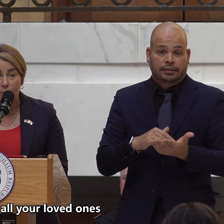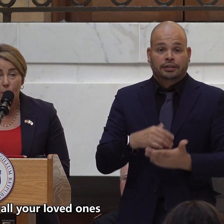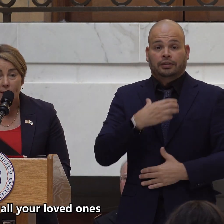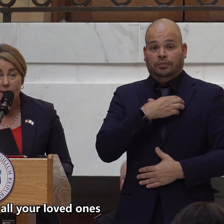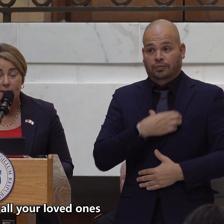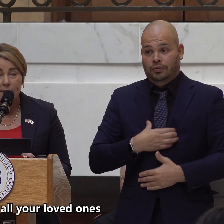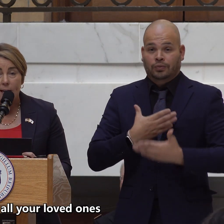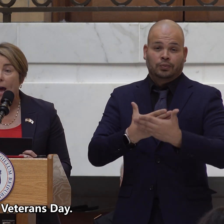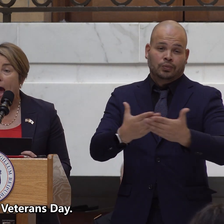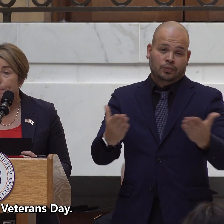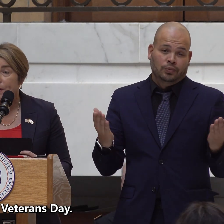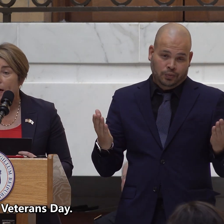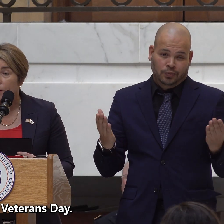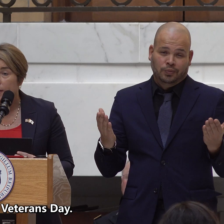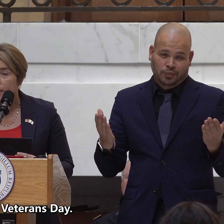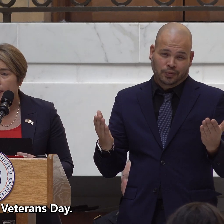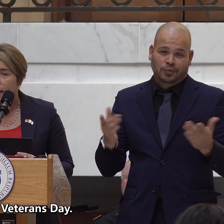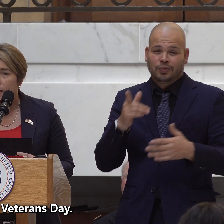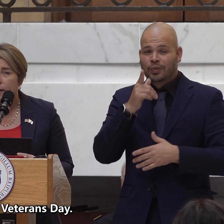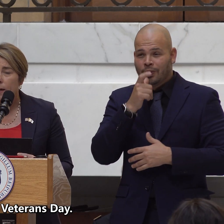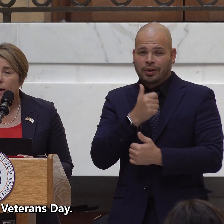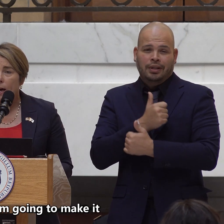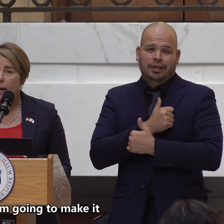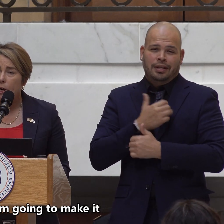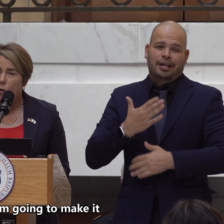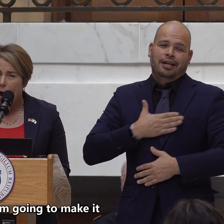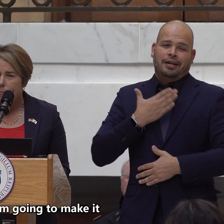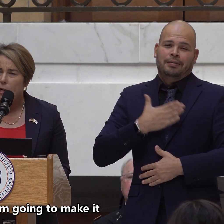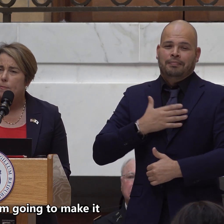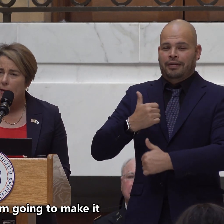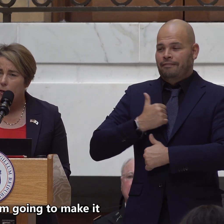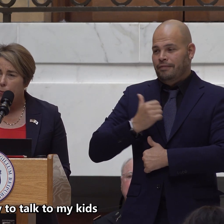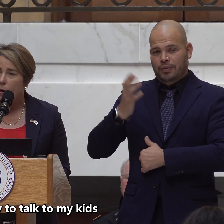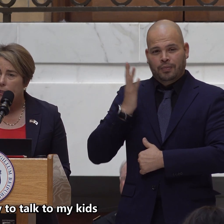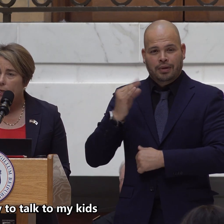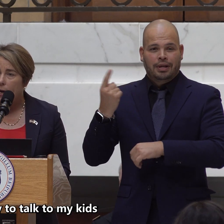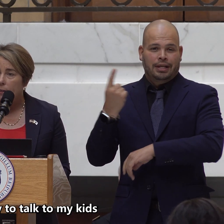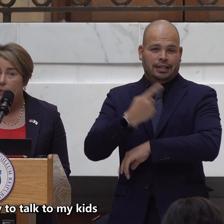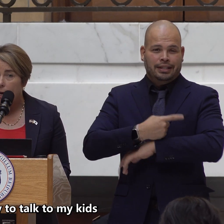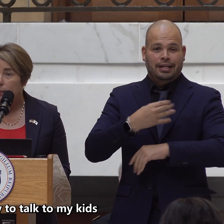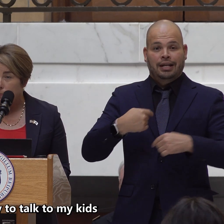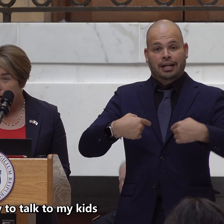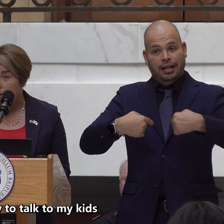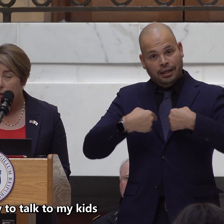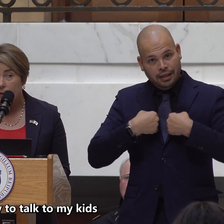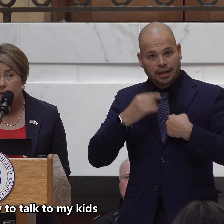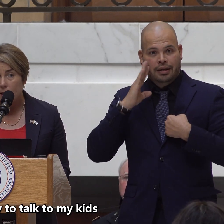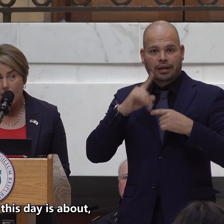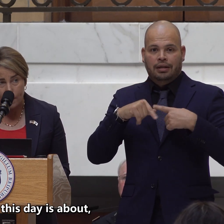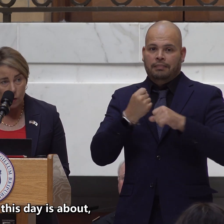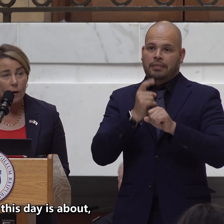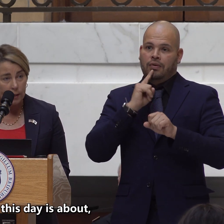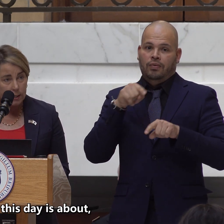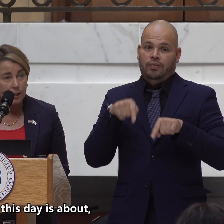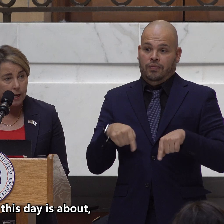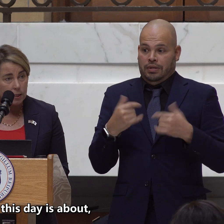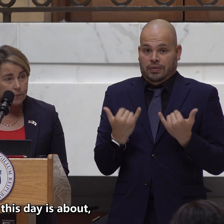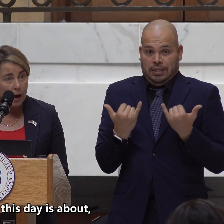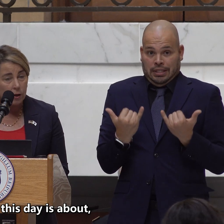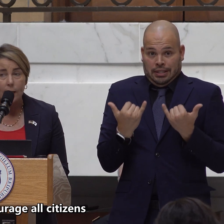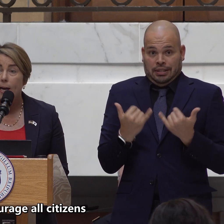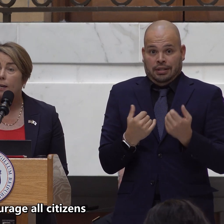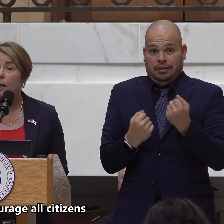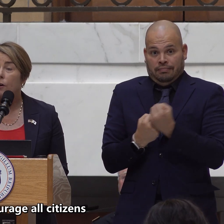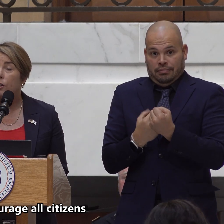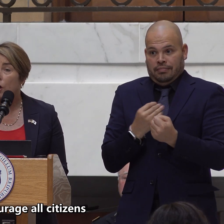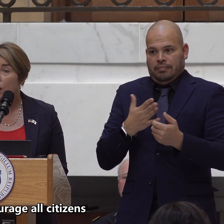your loved ones a happy Veterans Day. And I know I'm gonna make it a point today to talk to my kids about what this day is